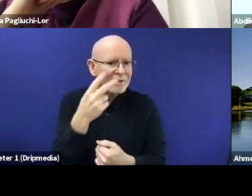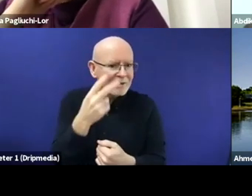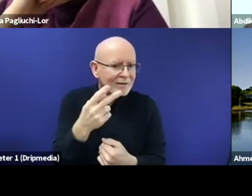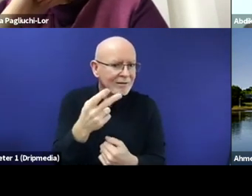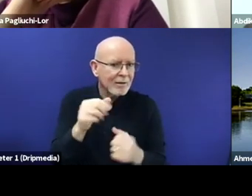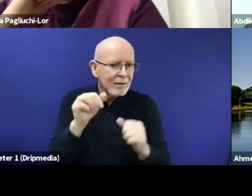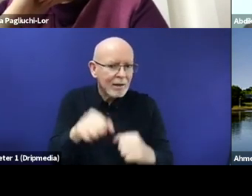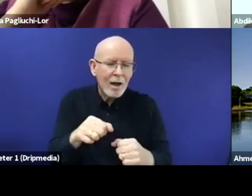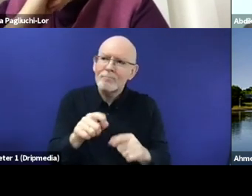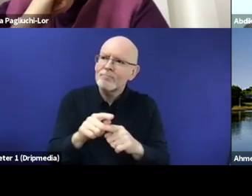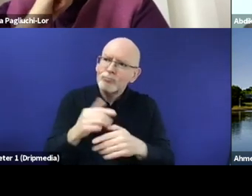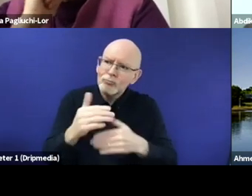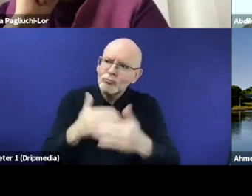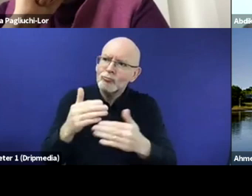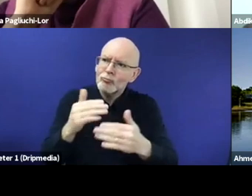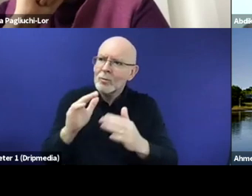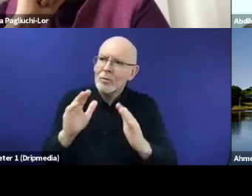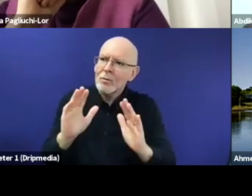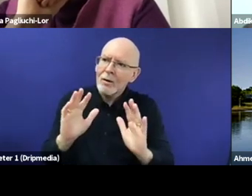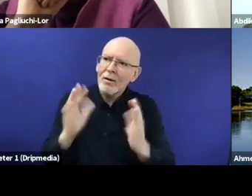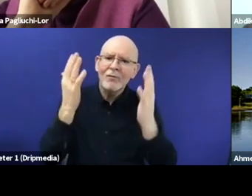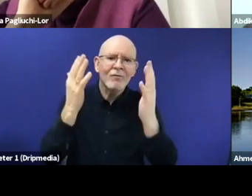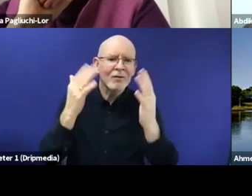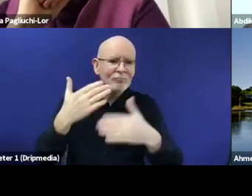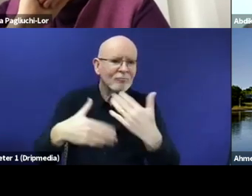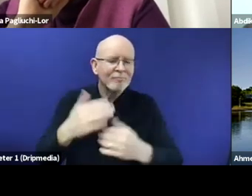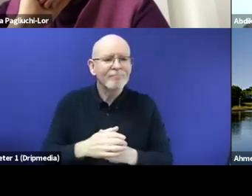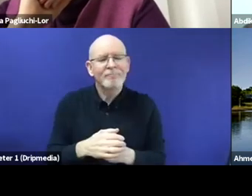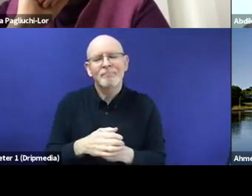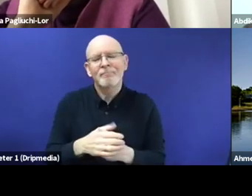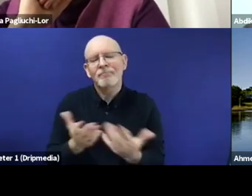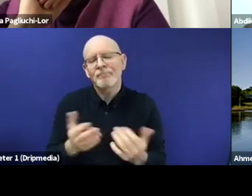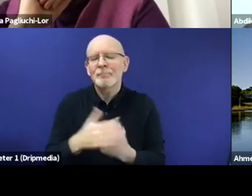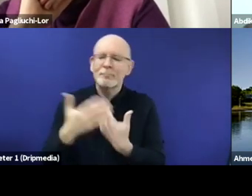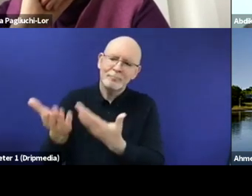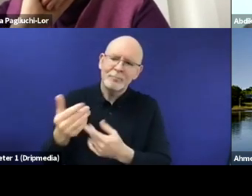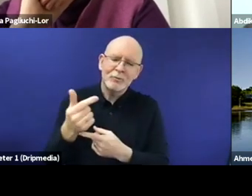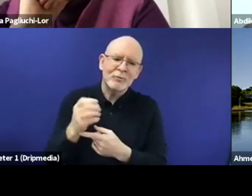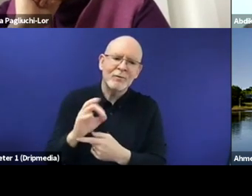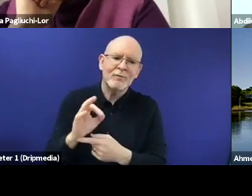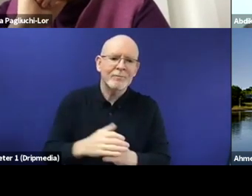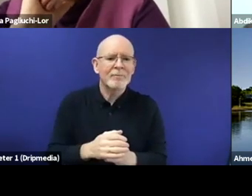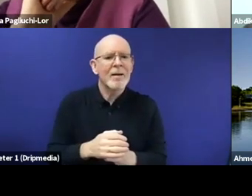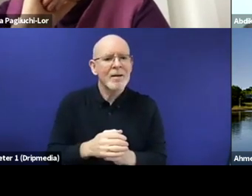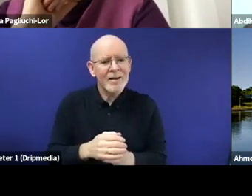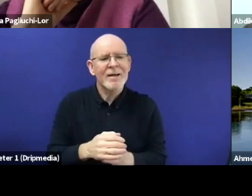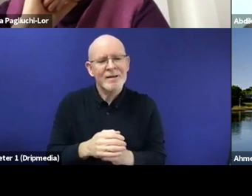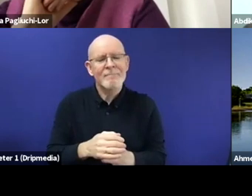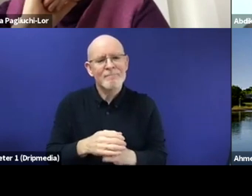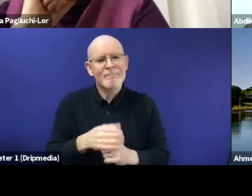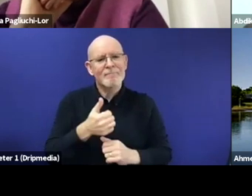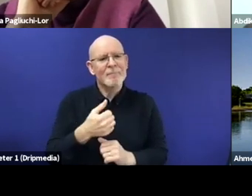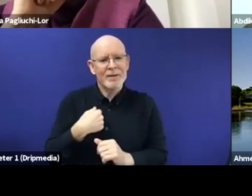class. And I'm thinking, this is not the way I talk at home, but it is the way I am talked to